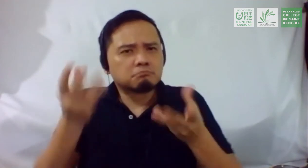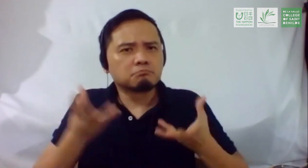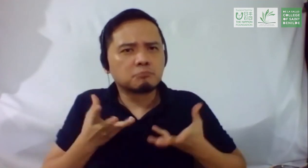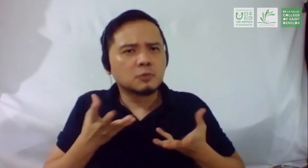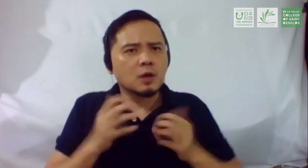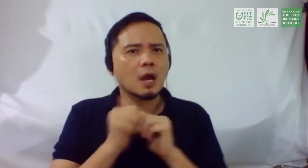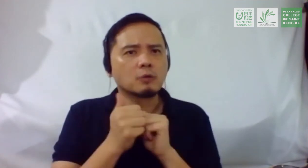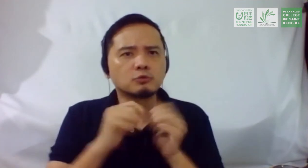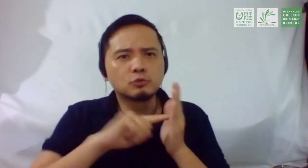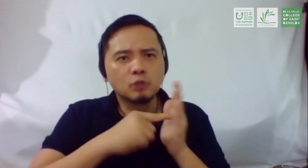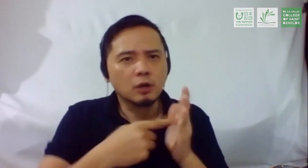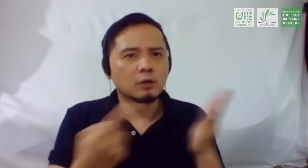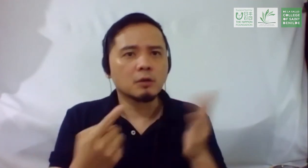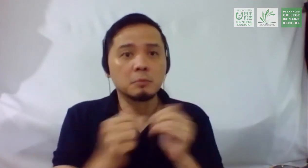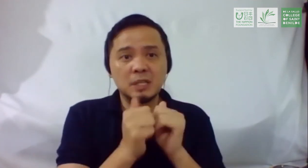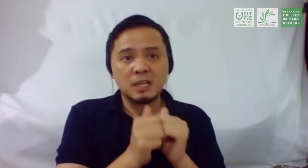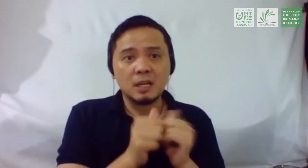or lesson 6.